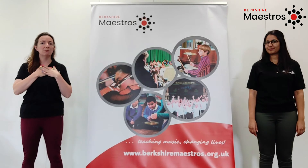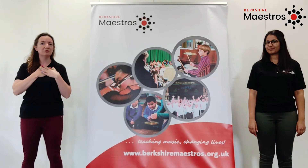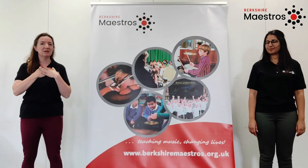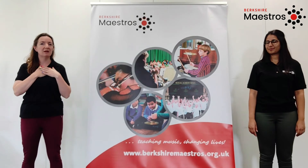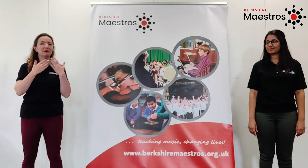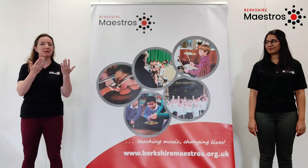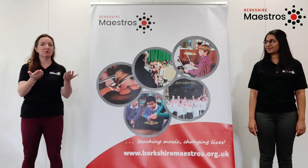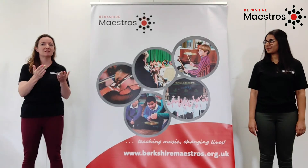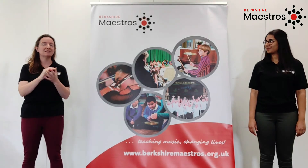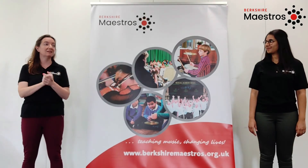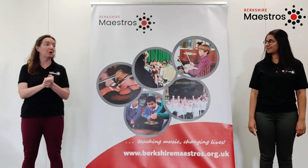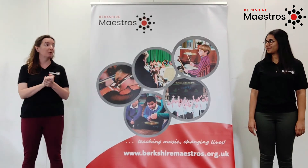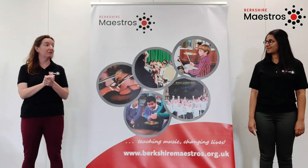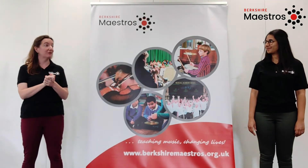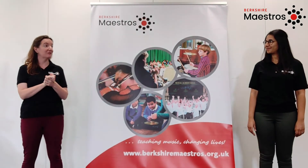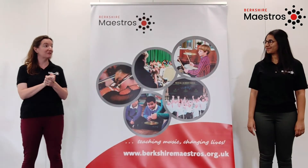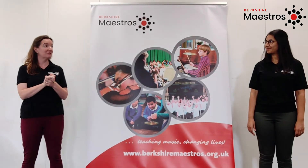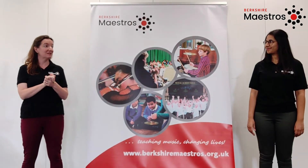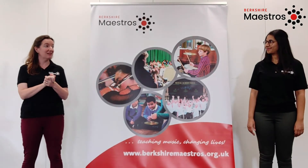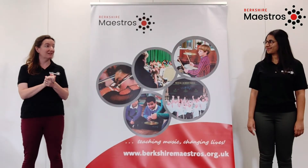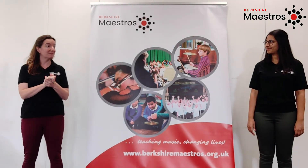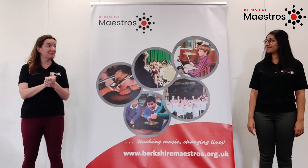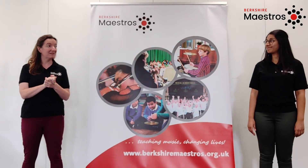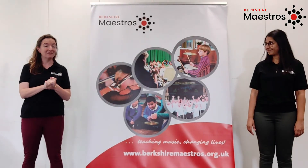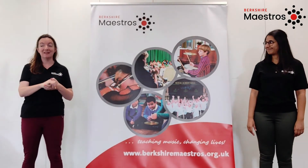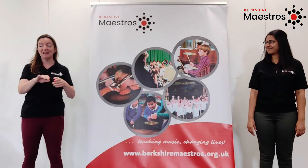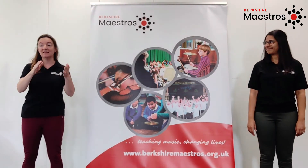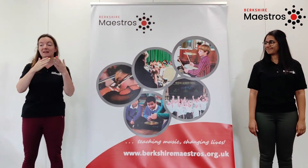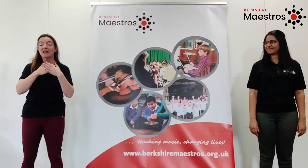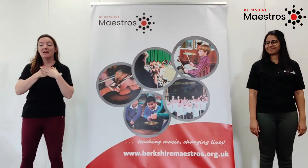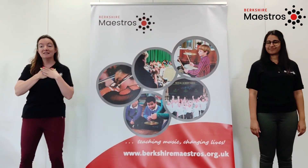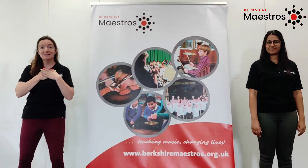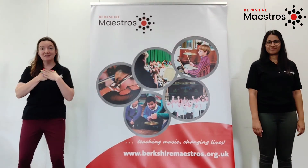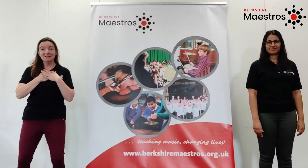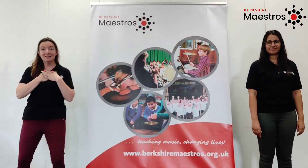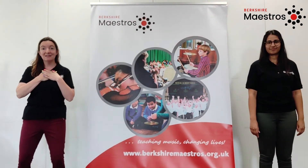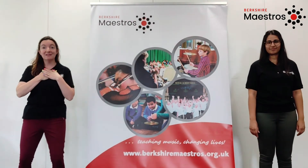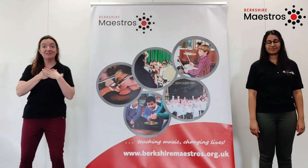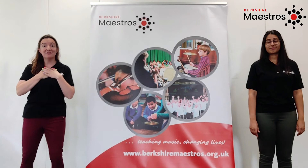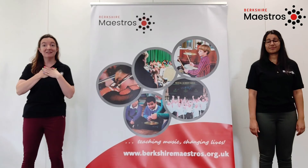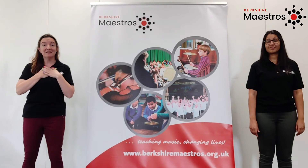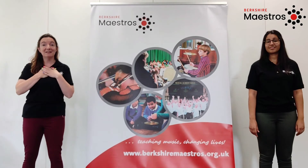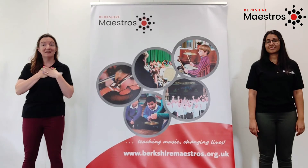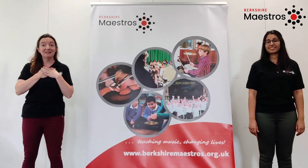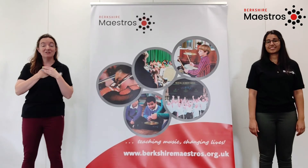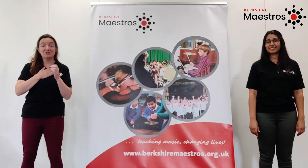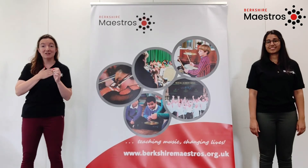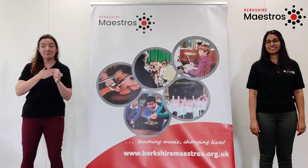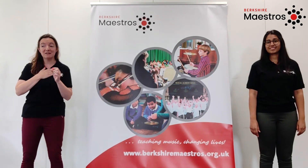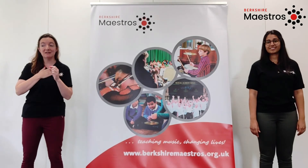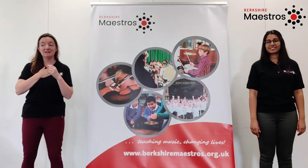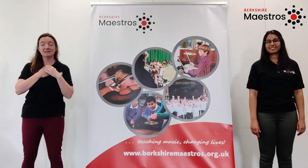more time and then we can sing the whole of verse 2 together. Okay. Near the village, village, the